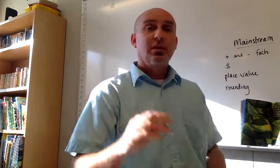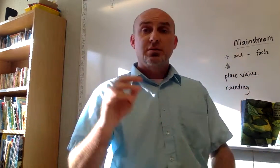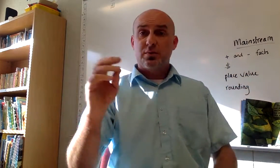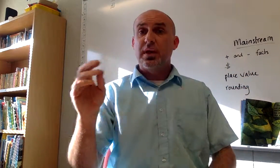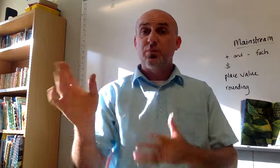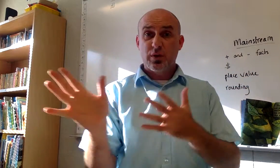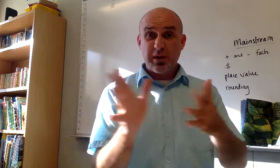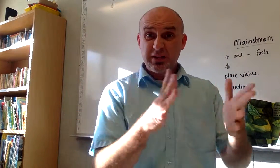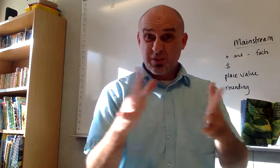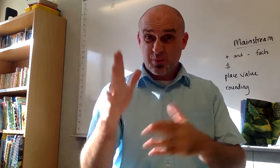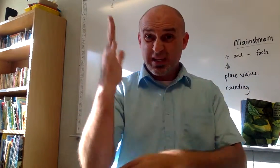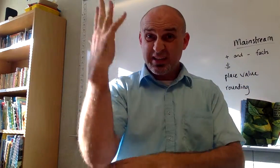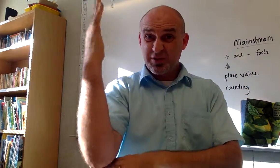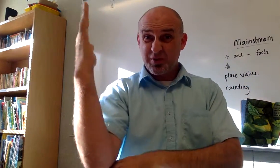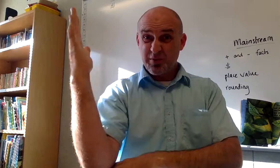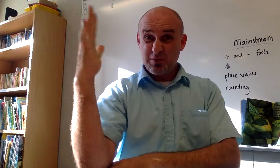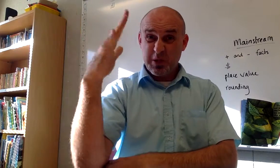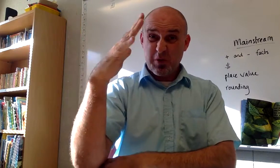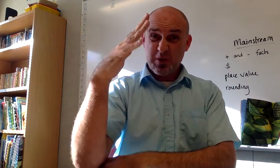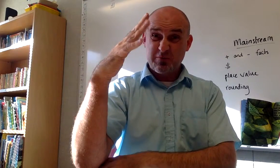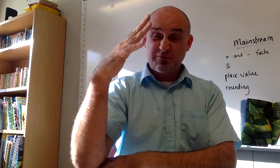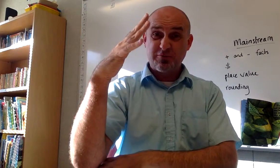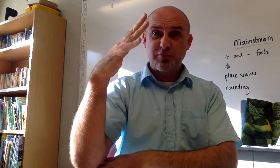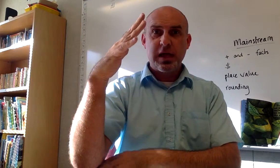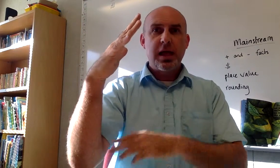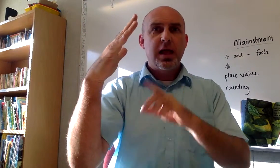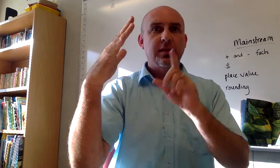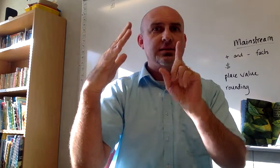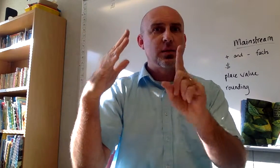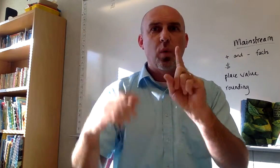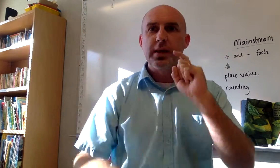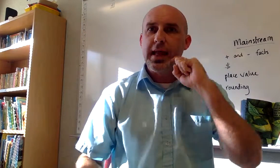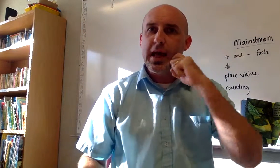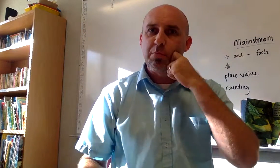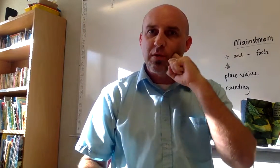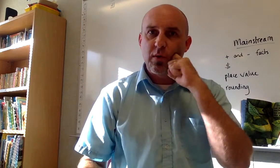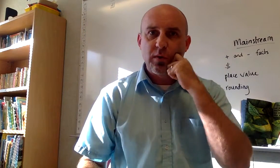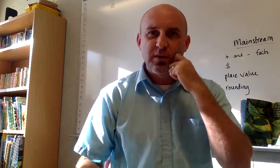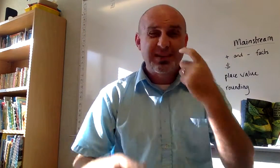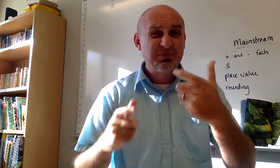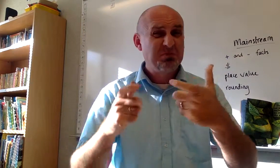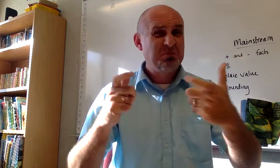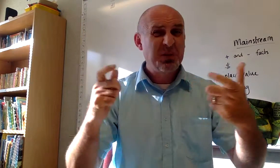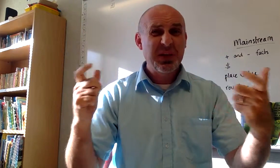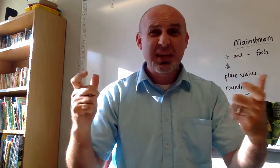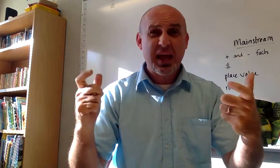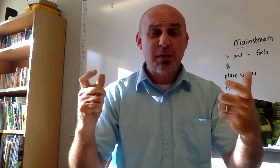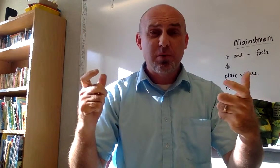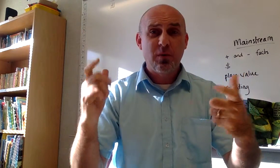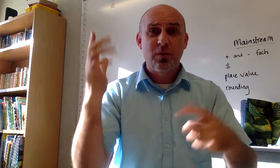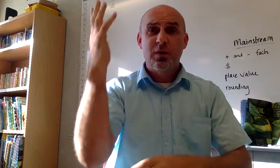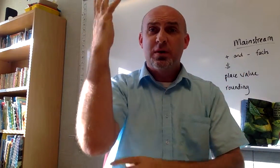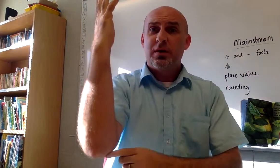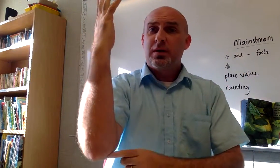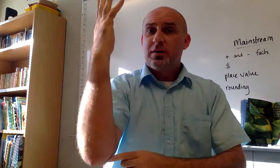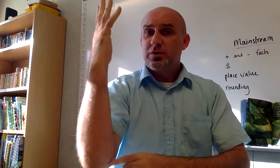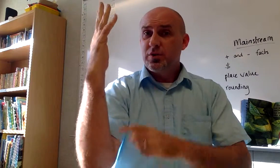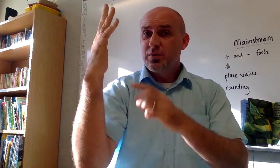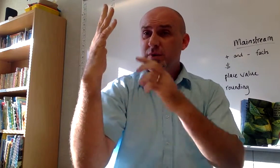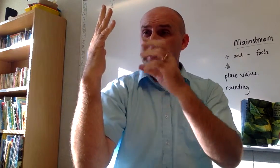So again, we go back to the wind. The tree was blowing. It said one apple, big apple. So right